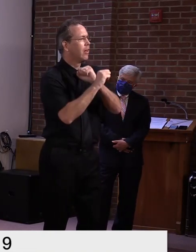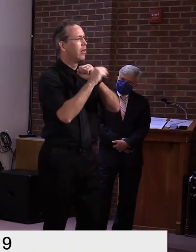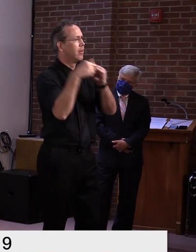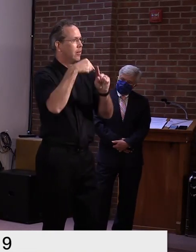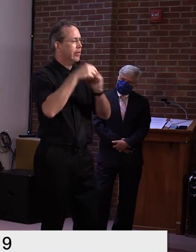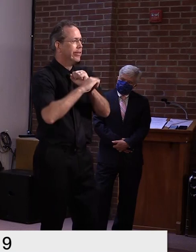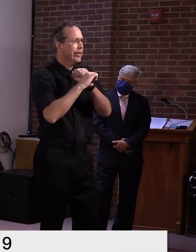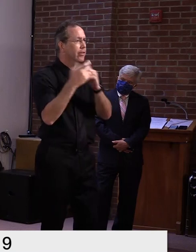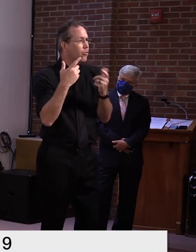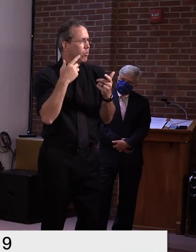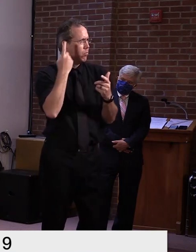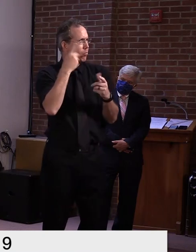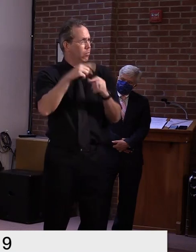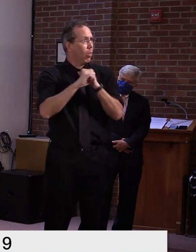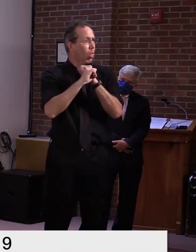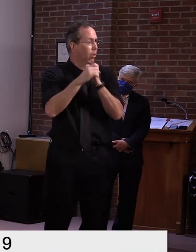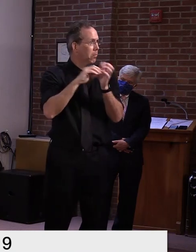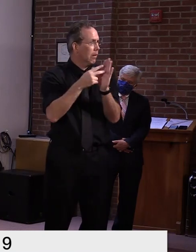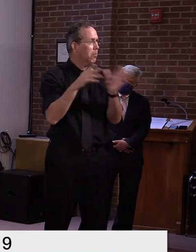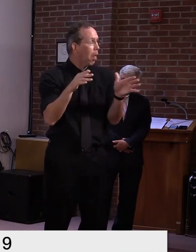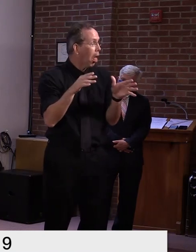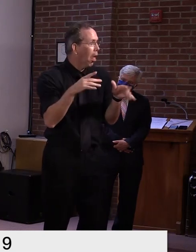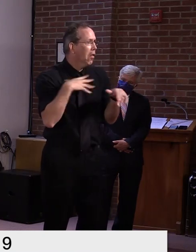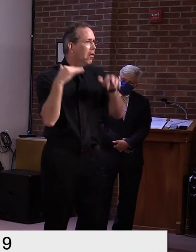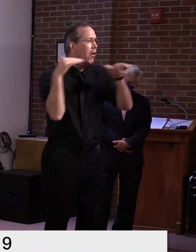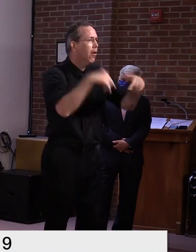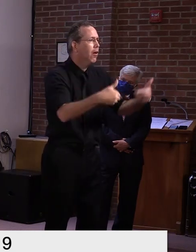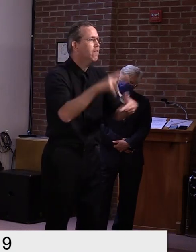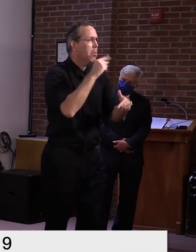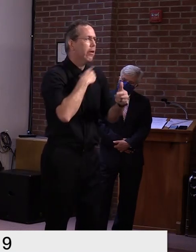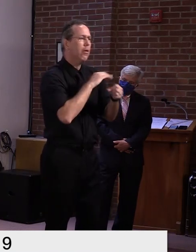maybe forecasting what was going to happen in the future.